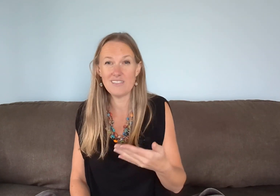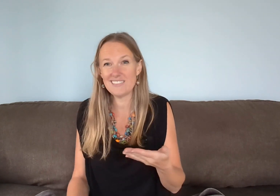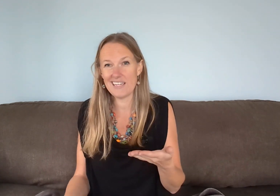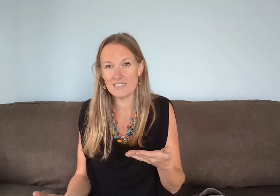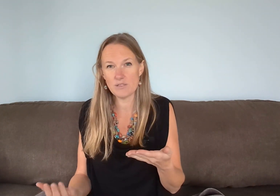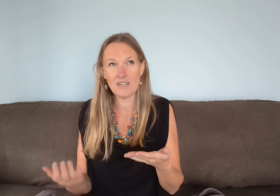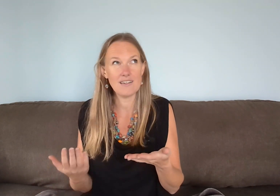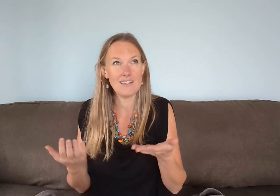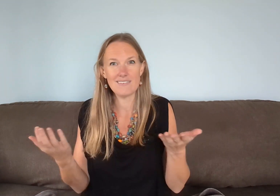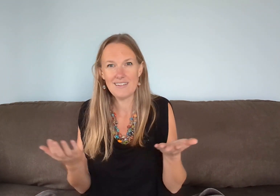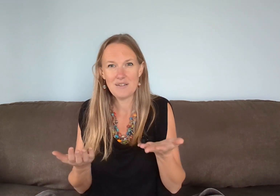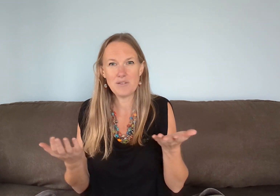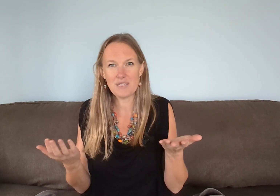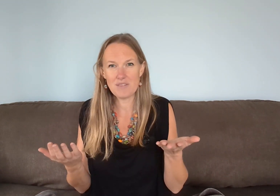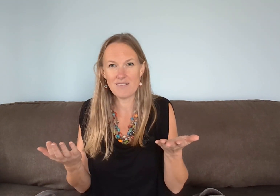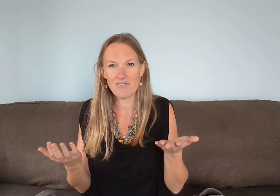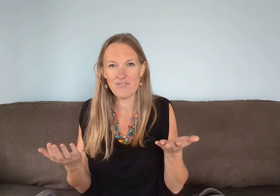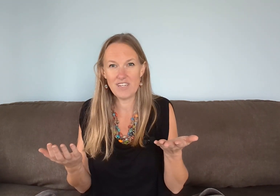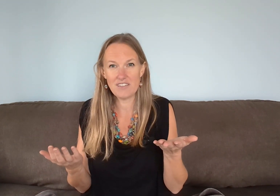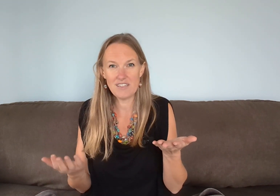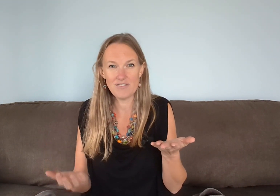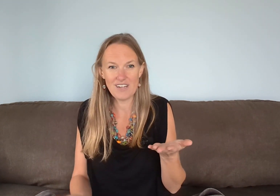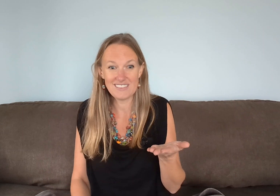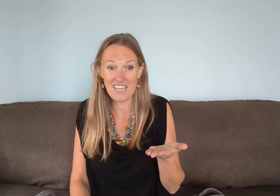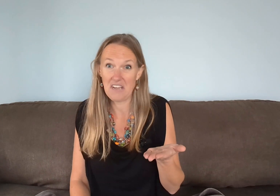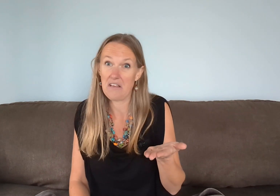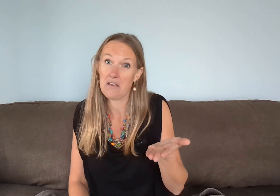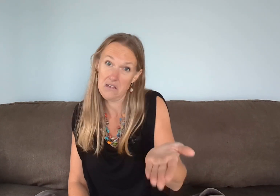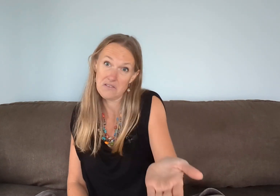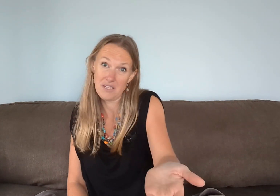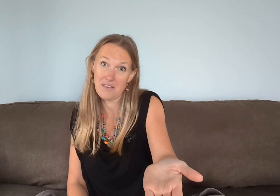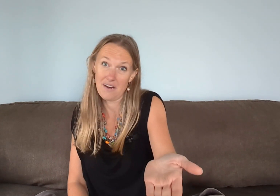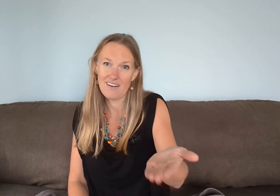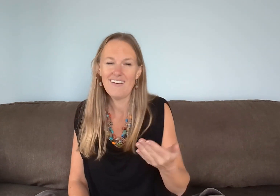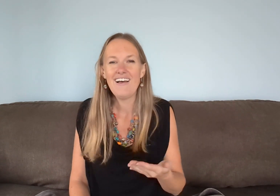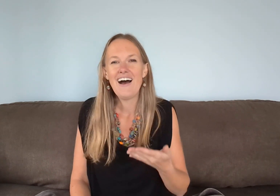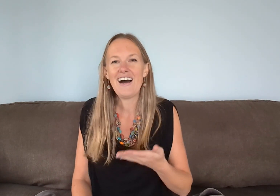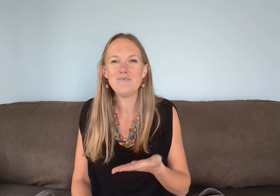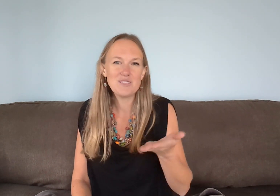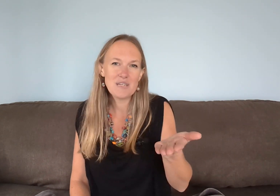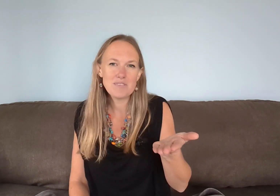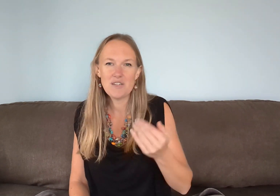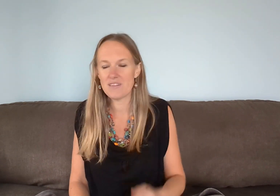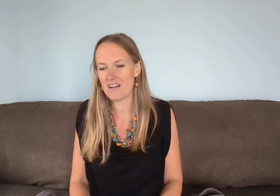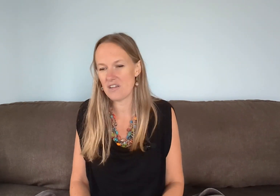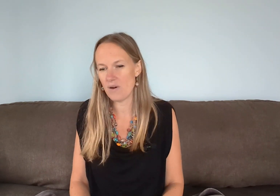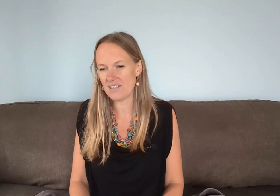in this case, we're talking about something figurative. We're not saying like, it's right there. So it's up to you whether or not you want to use